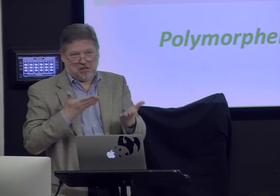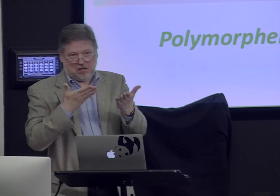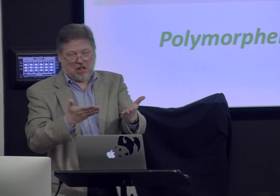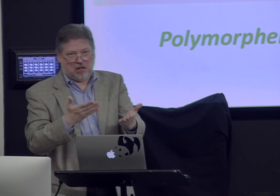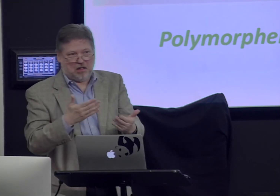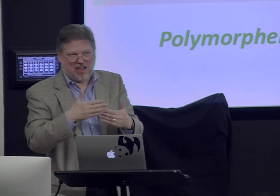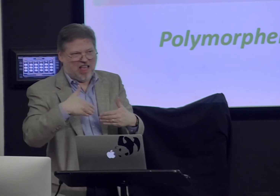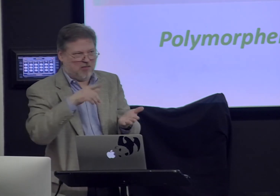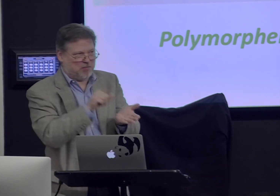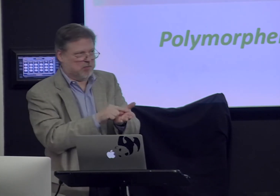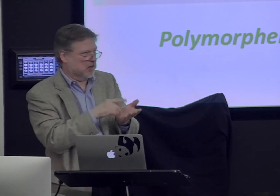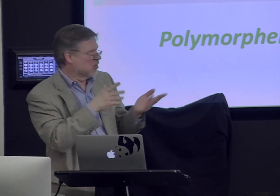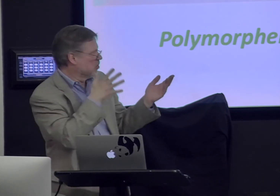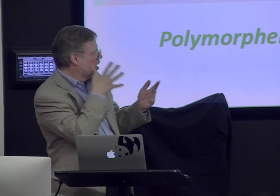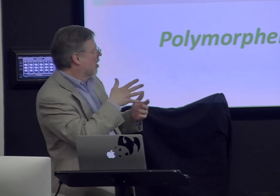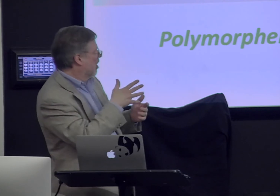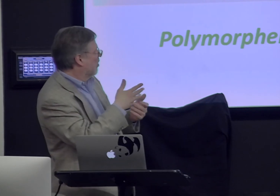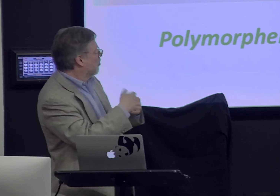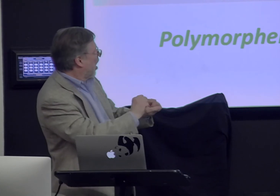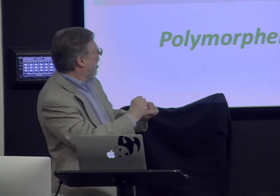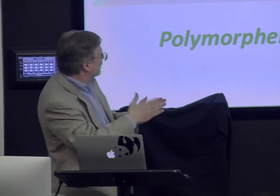historical origins of those frozen lexemes.